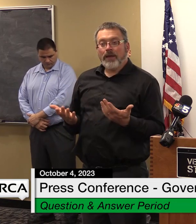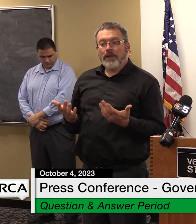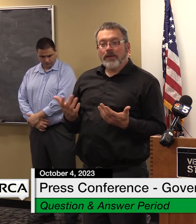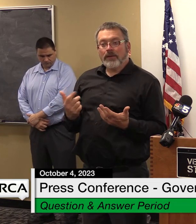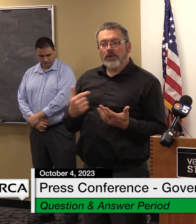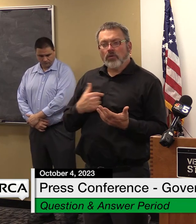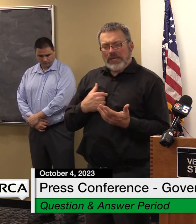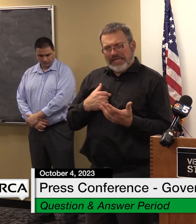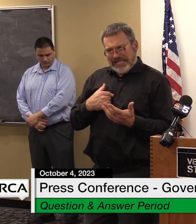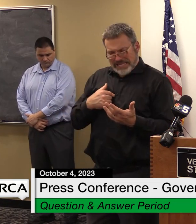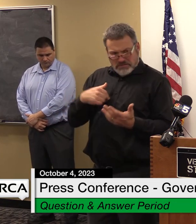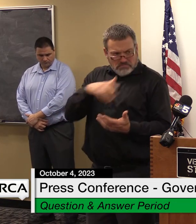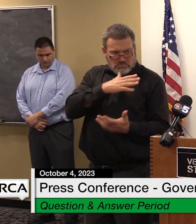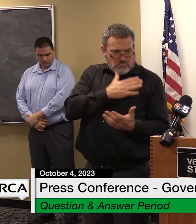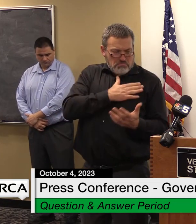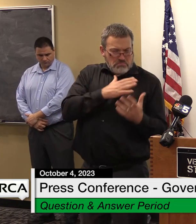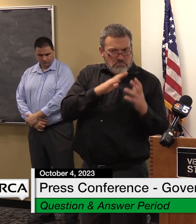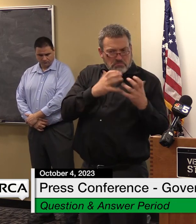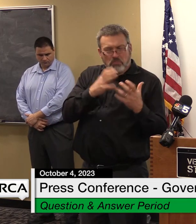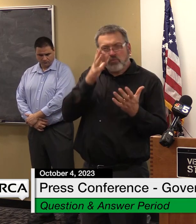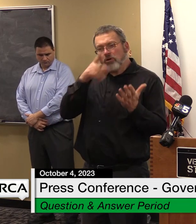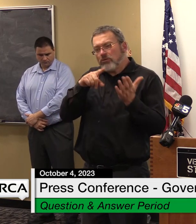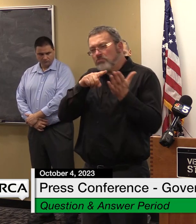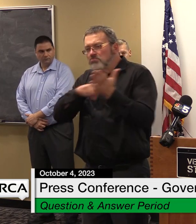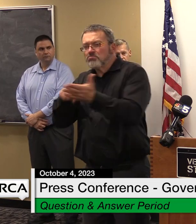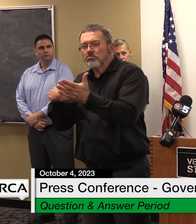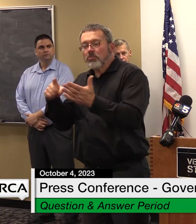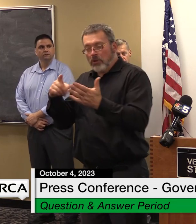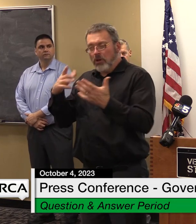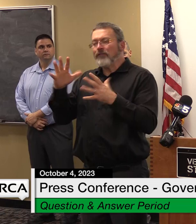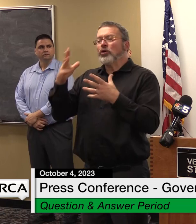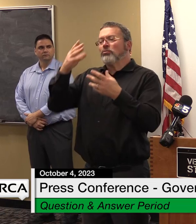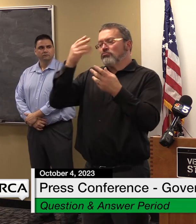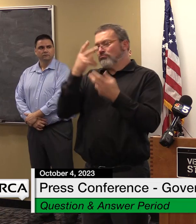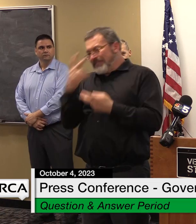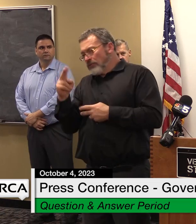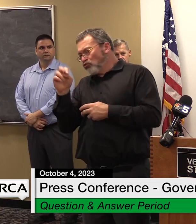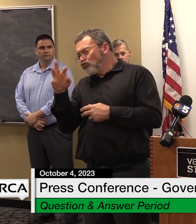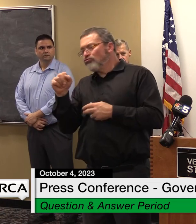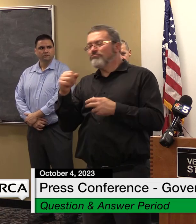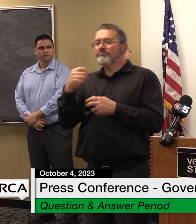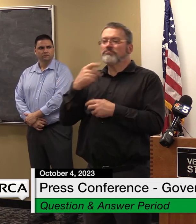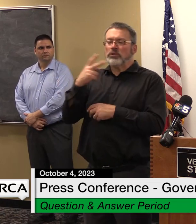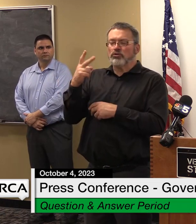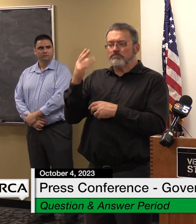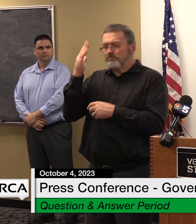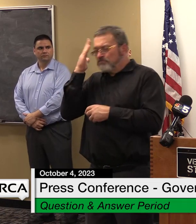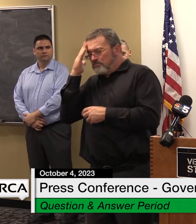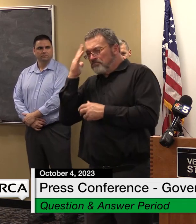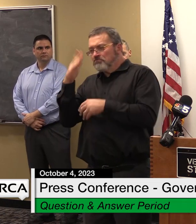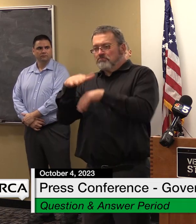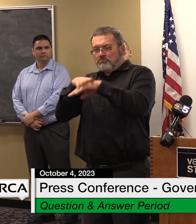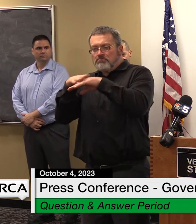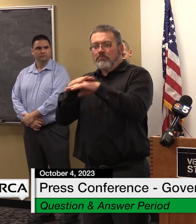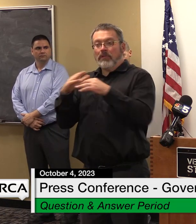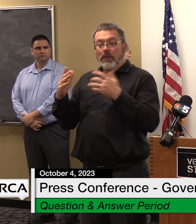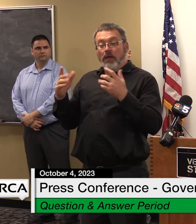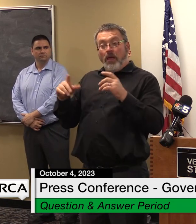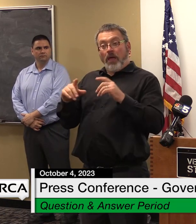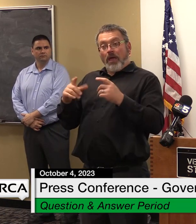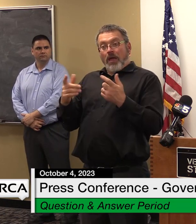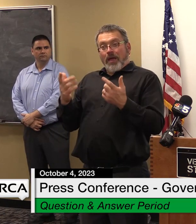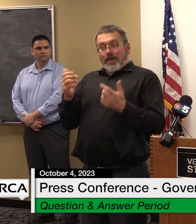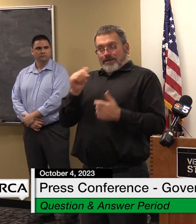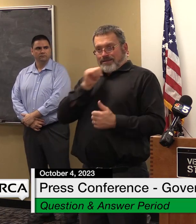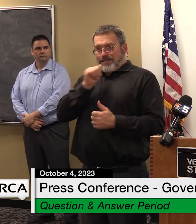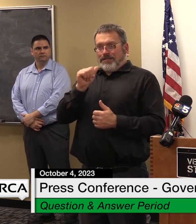it. I have heard and read something about the situation, but I'm not sure of